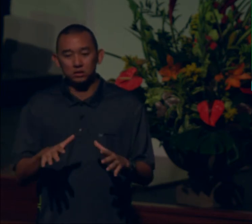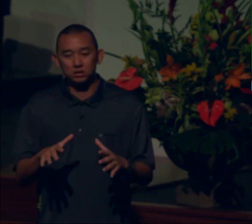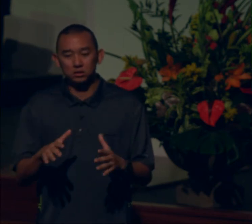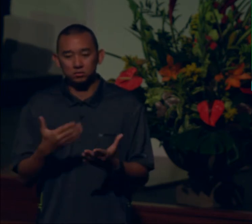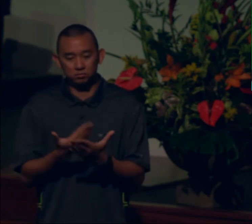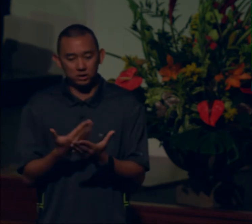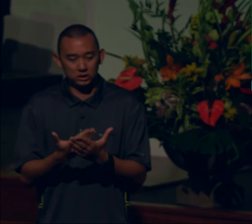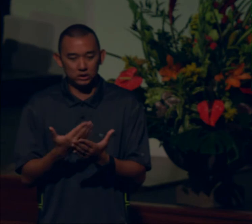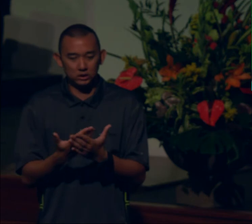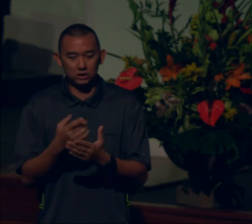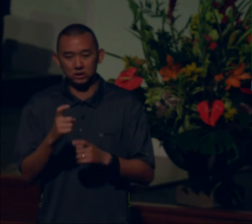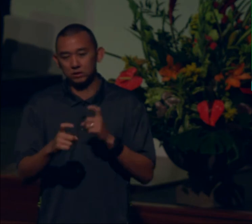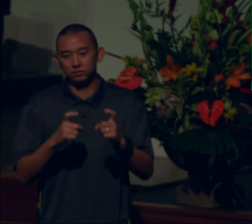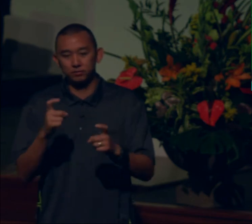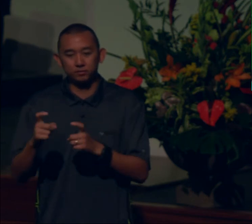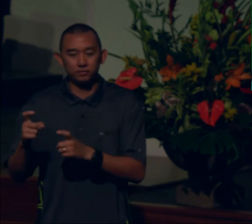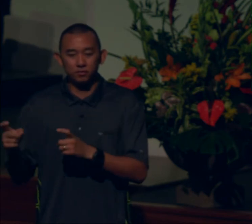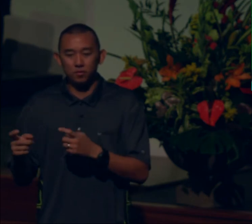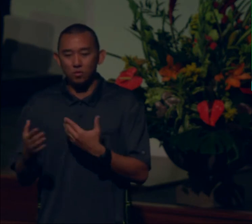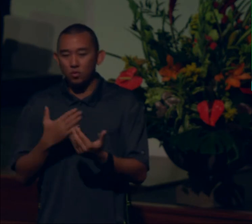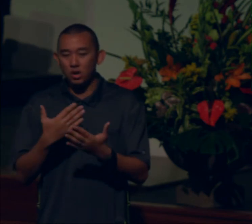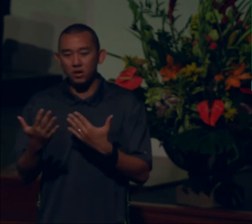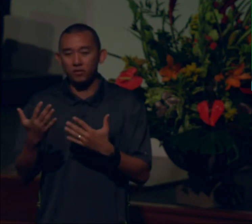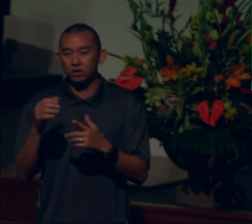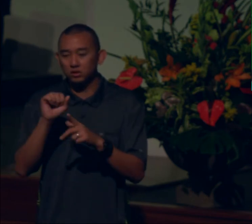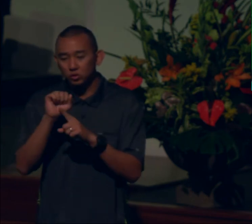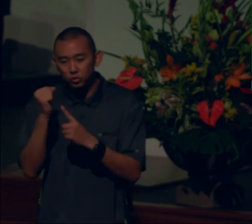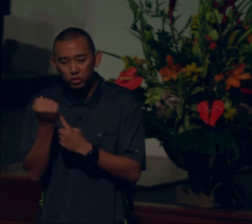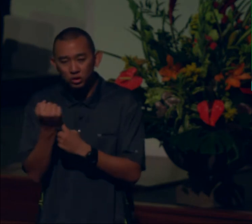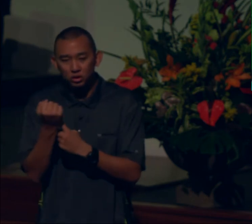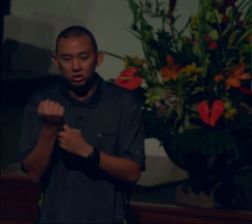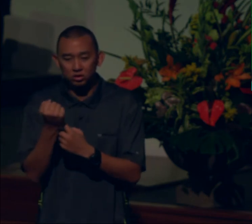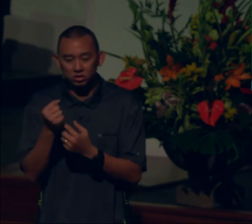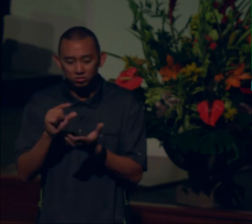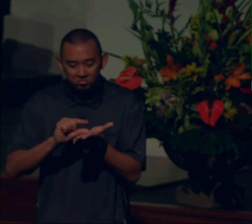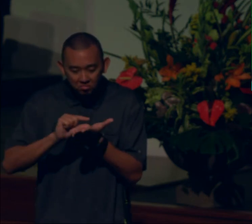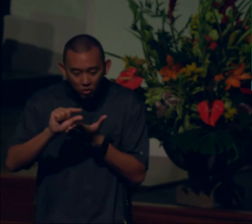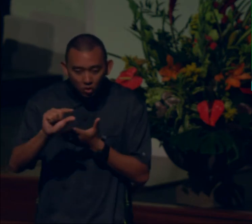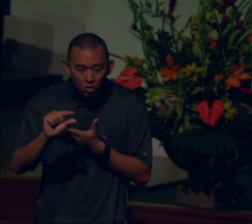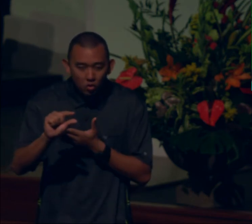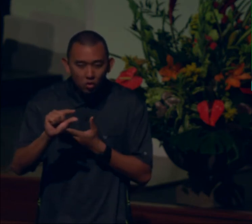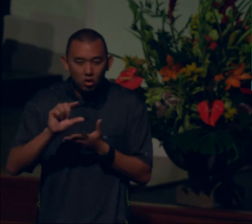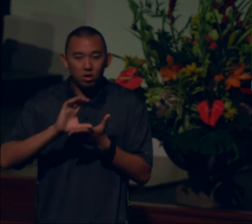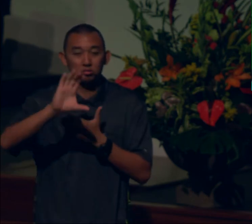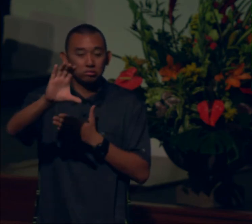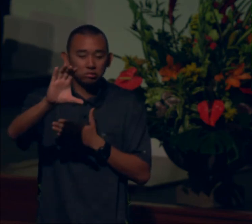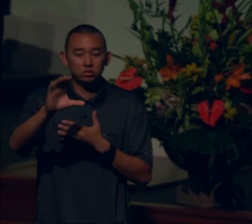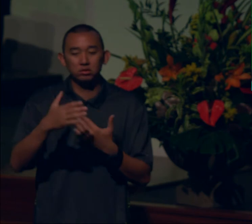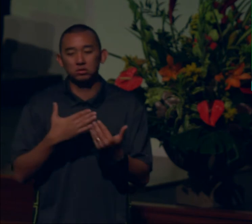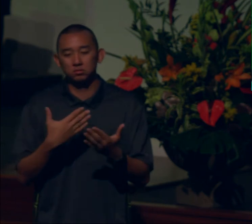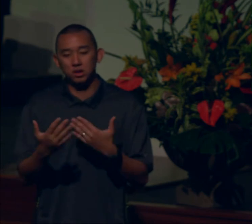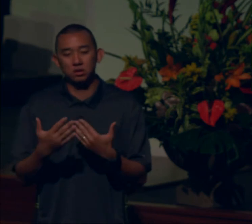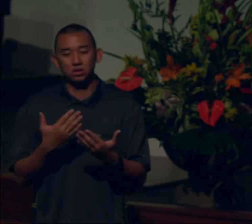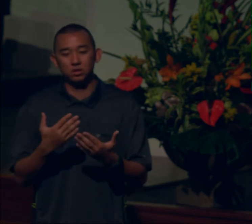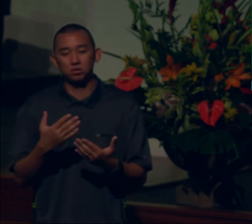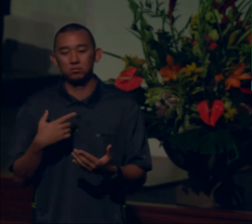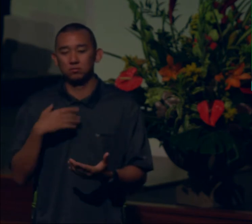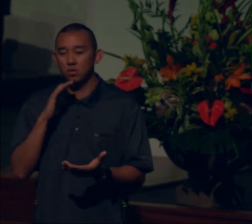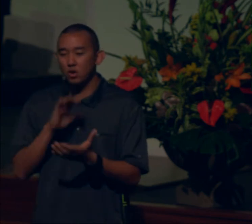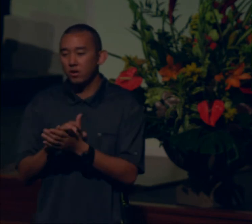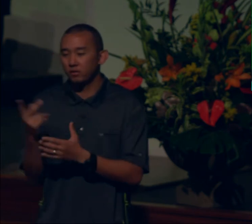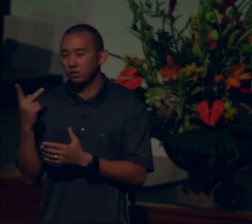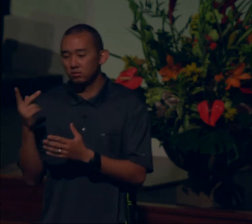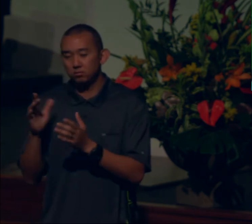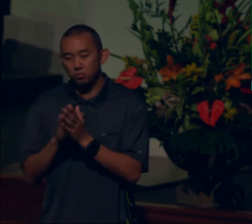from wherever you are, whether it's a small amount or a large amount. So Pam and I prayed about it, and we put in